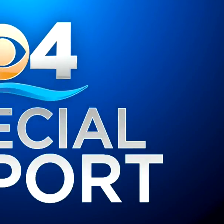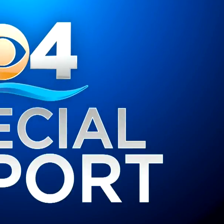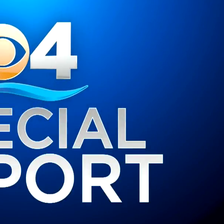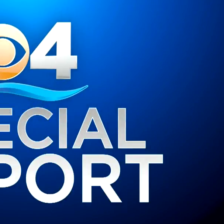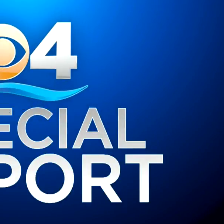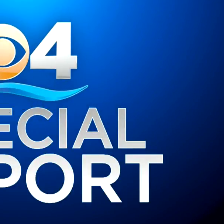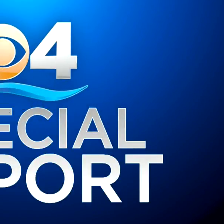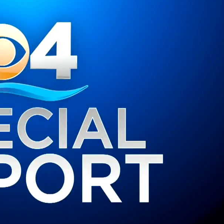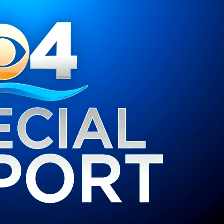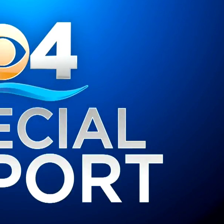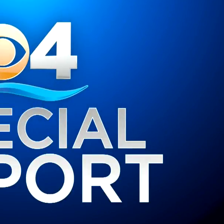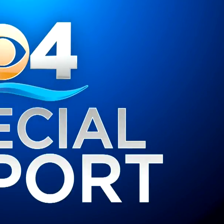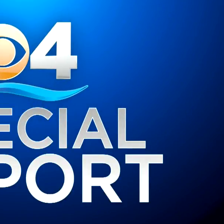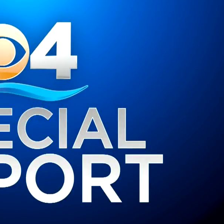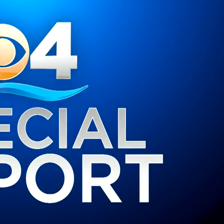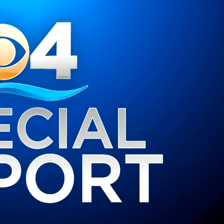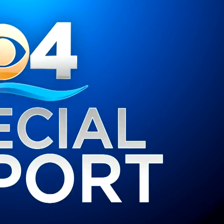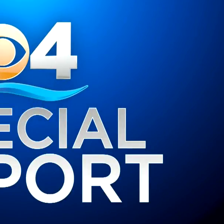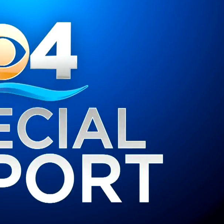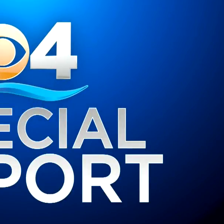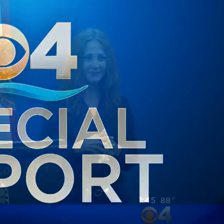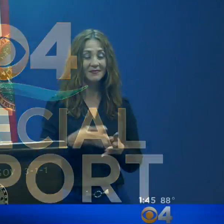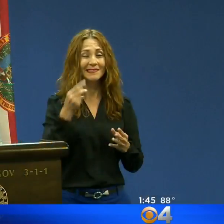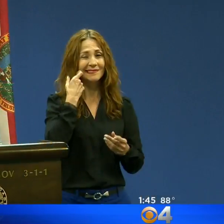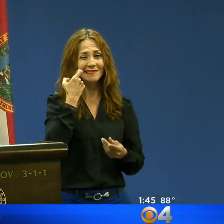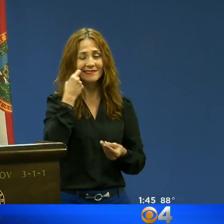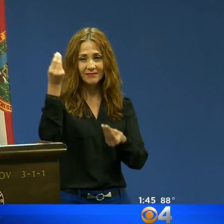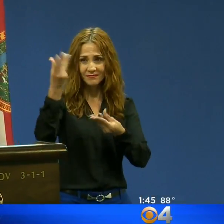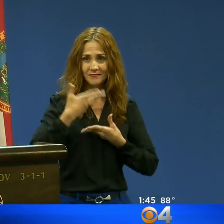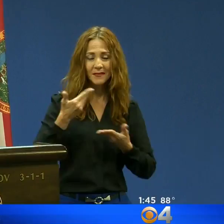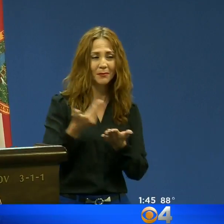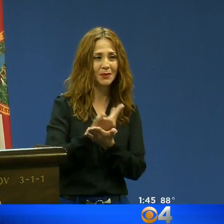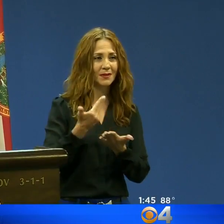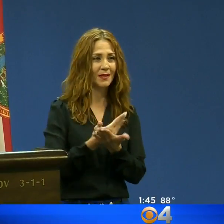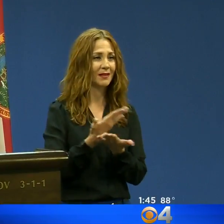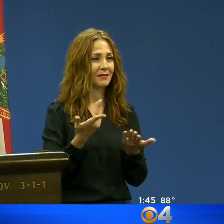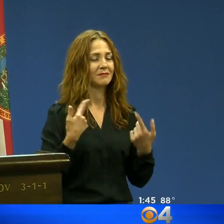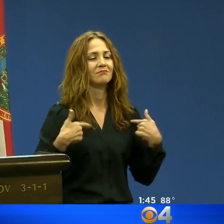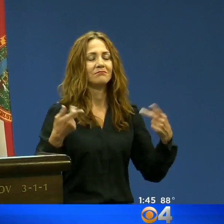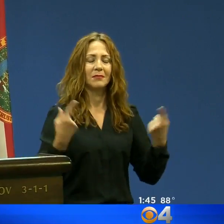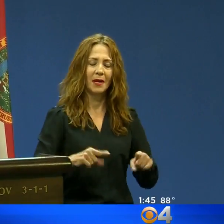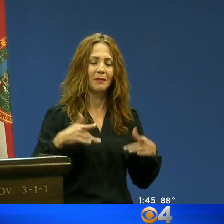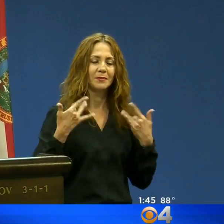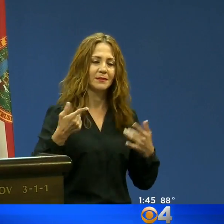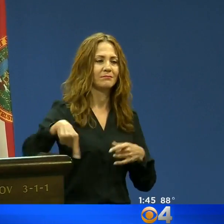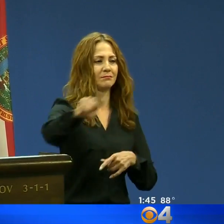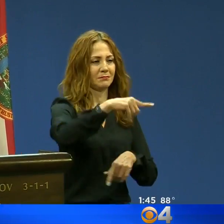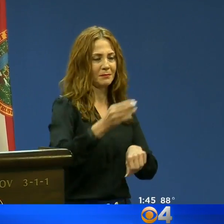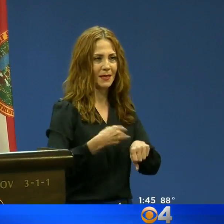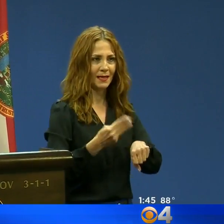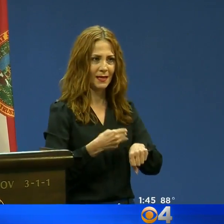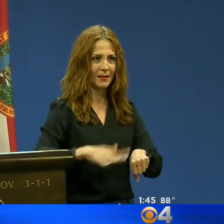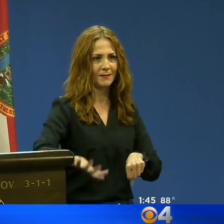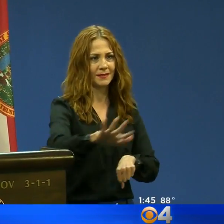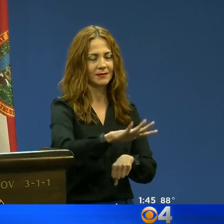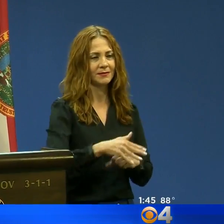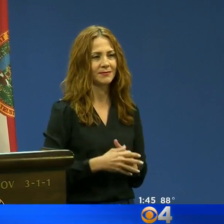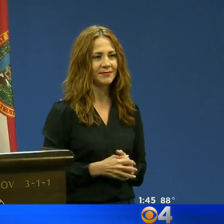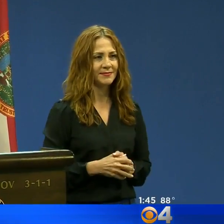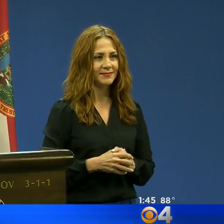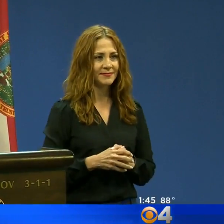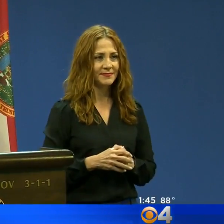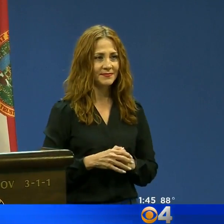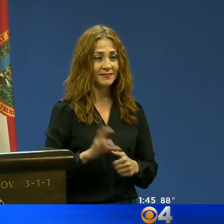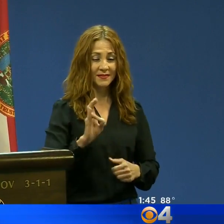This is a CBS 4 News special report. I'm Elliot Rodriguez. Want to go to the Miami-Dade EOC right now. At 7 a.m., there